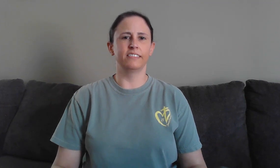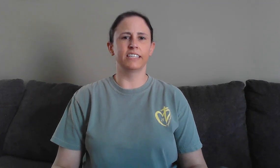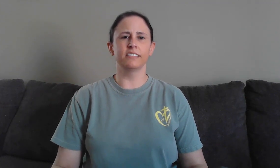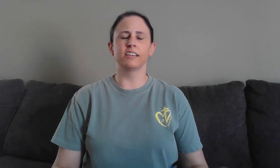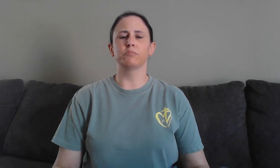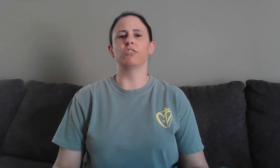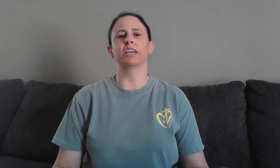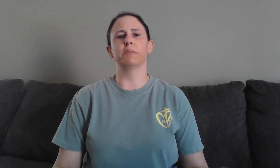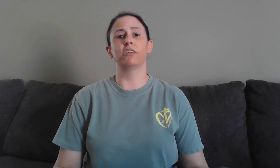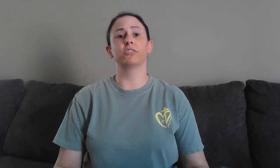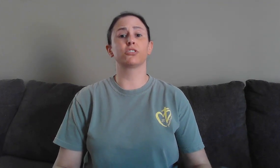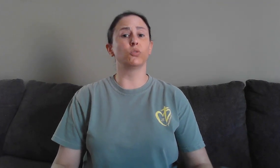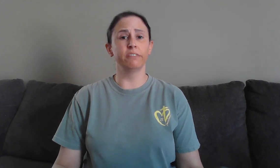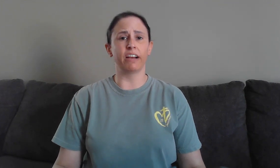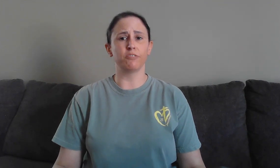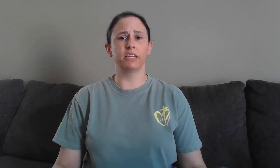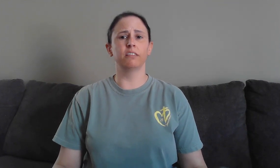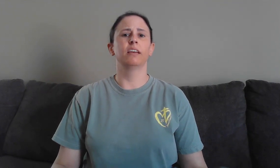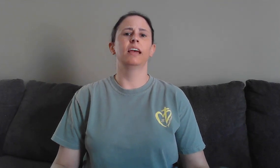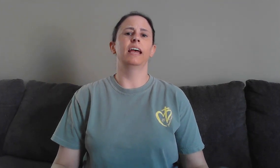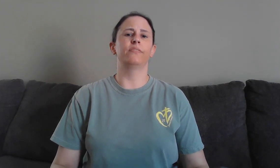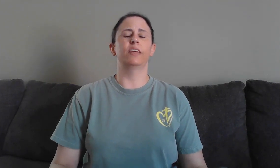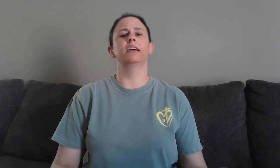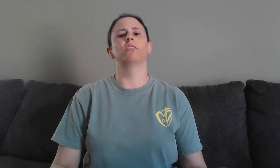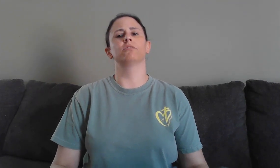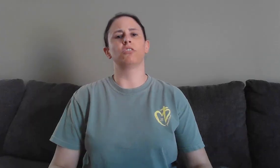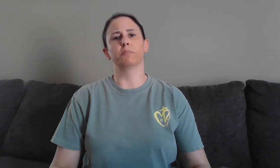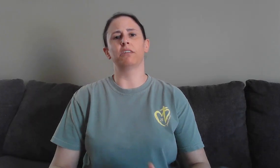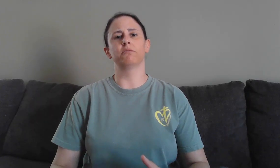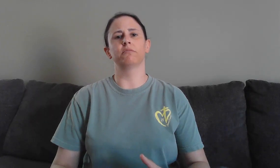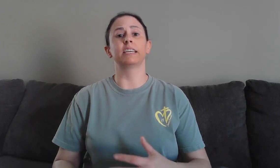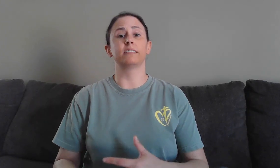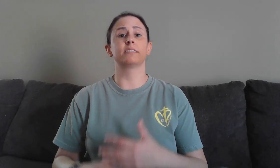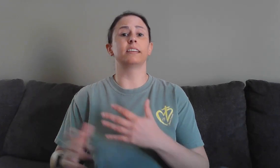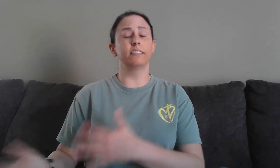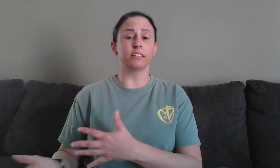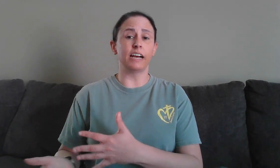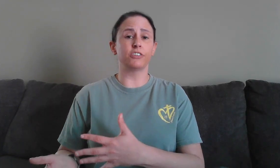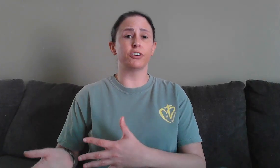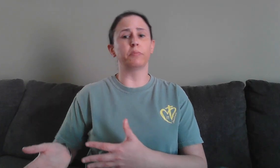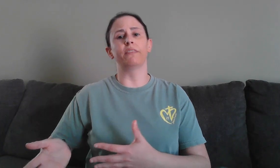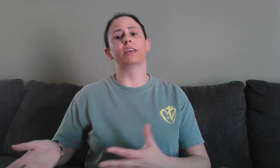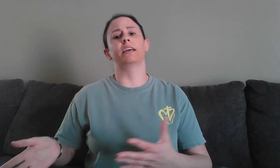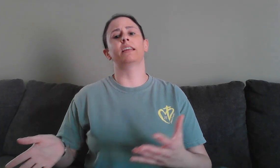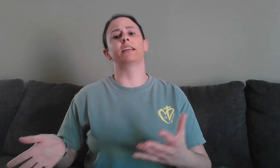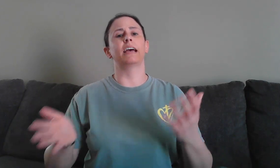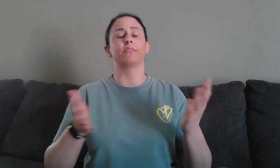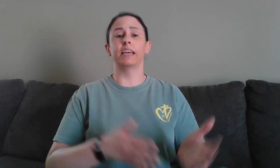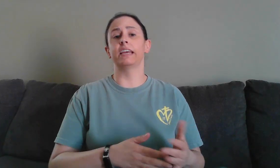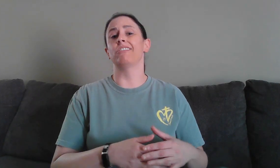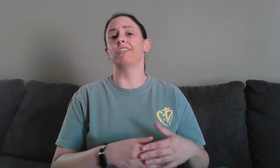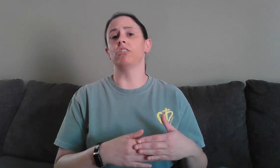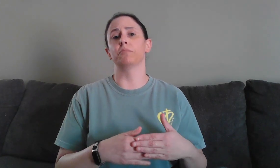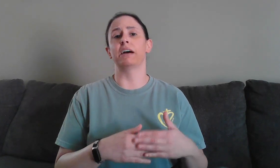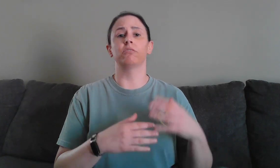In this, I'm talking about the school environment, and then I'll talk about things in the classroom, and then at the end, I'll talk about